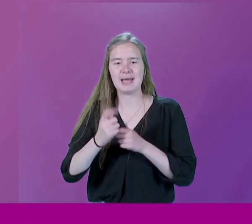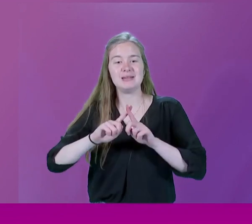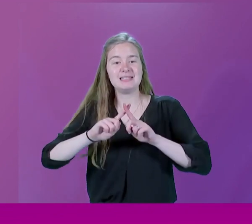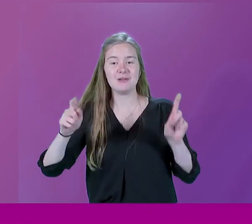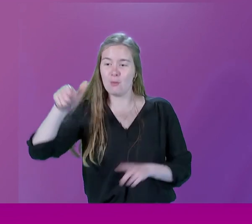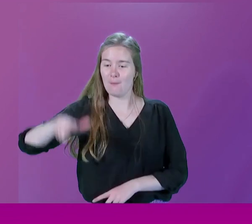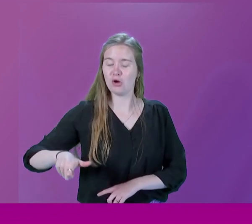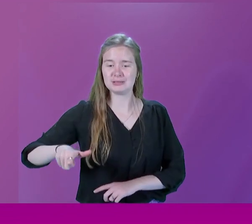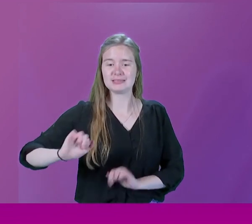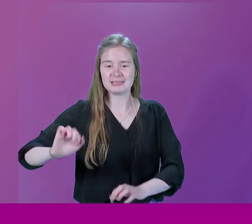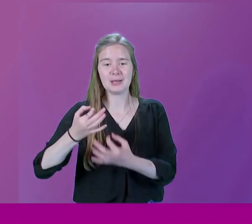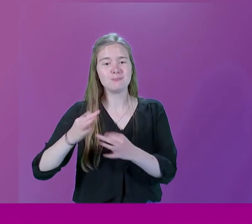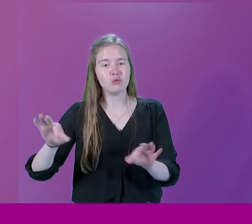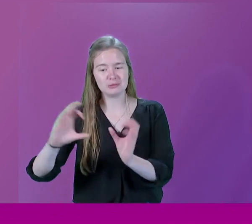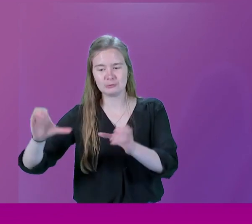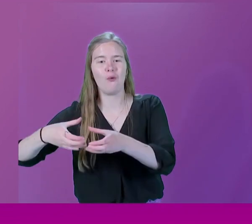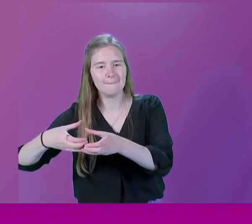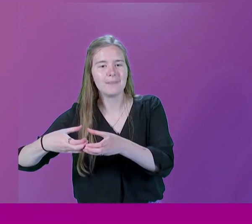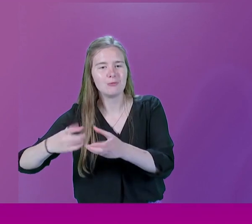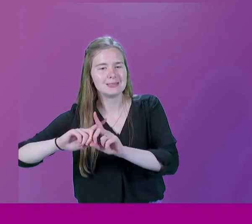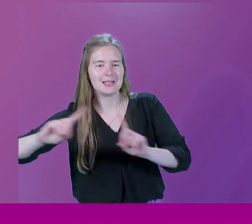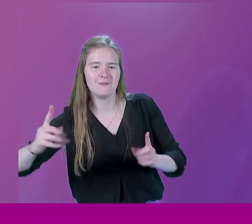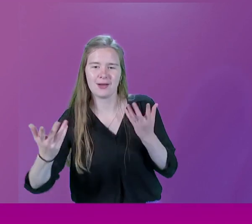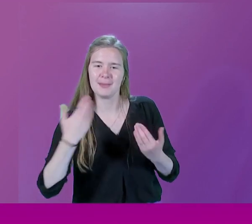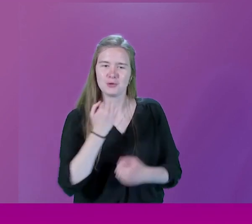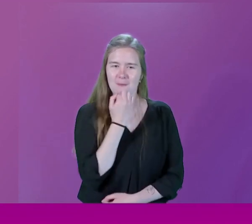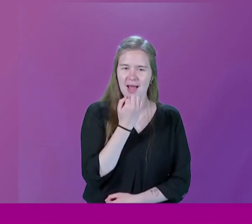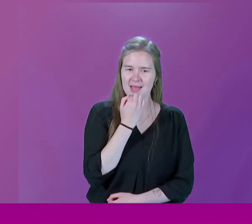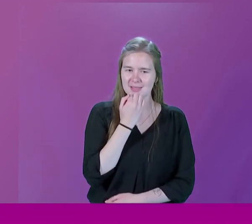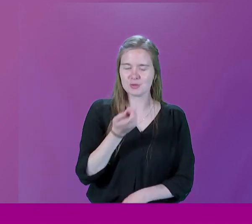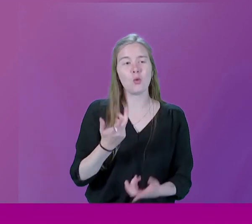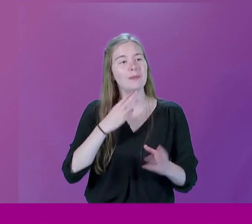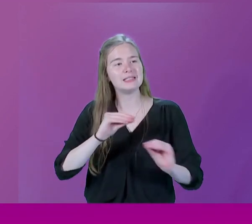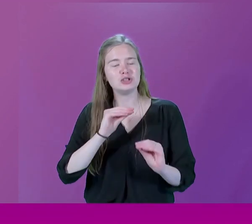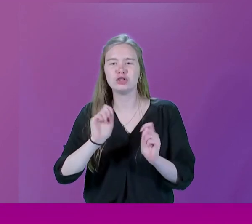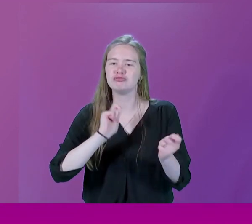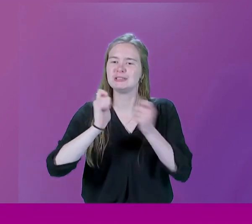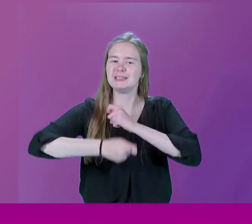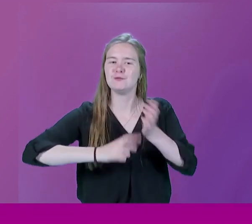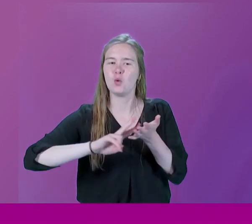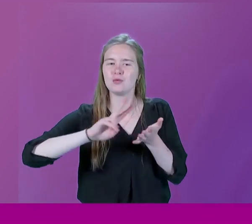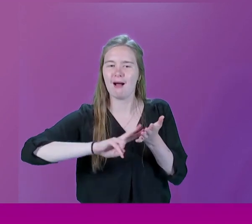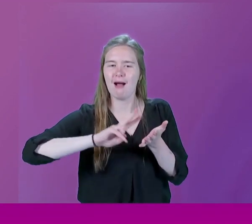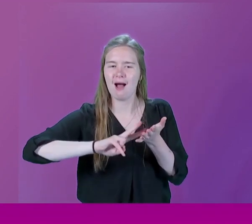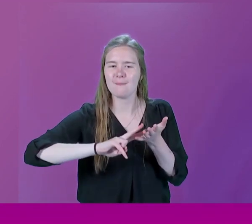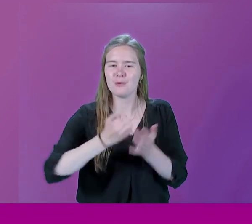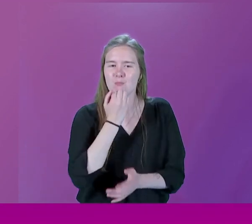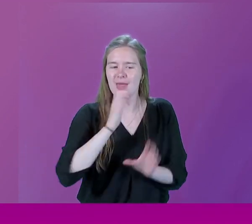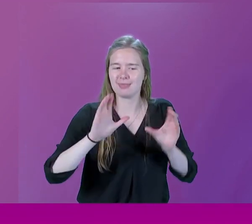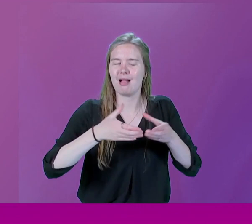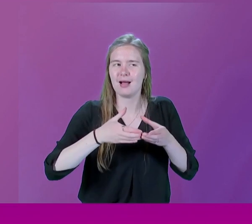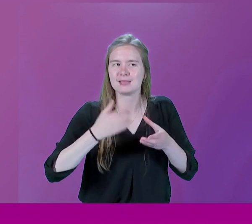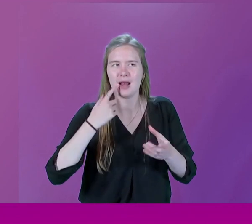different specimen almost in the music department. And so therefore he just changed his vocabulary in the maths